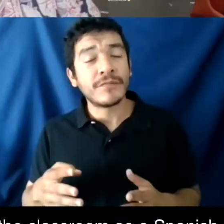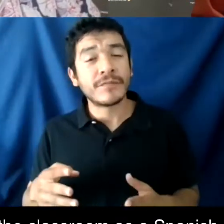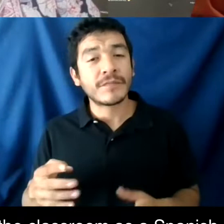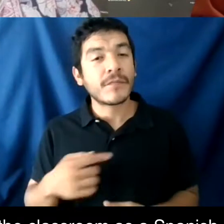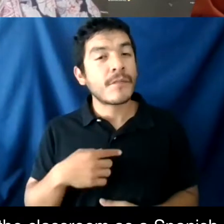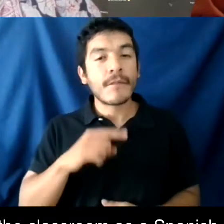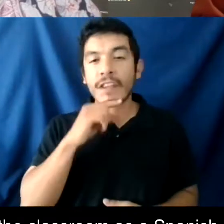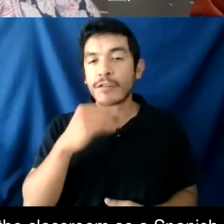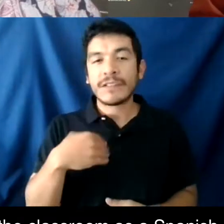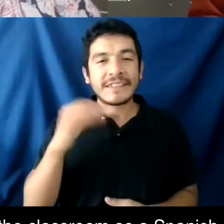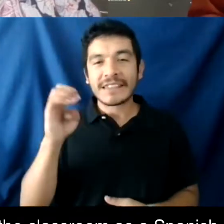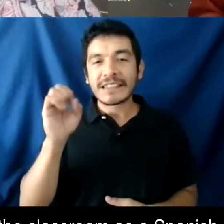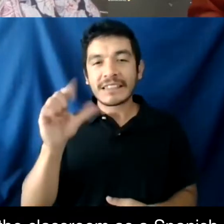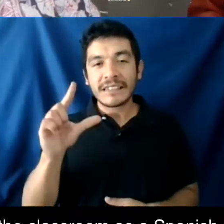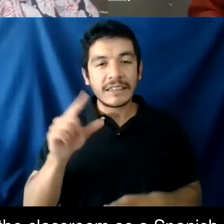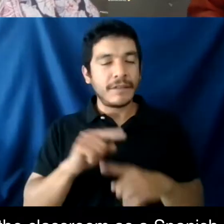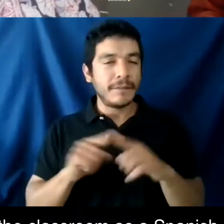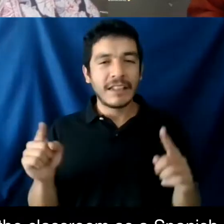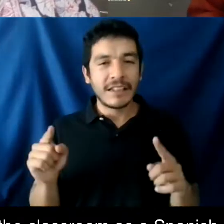really have